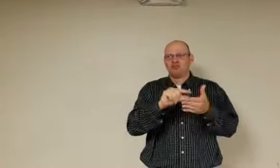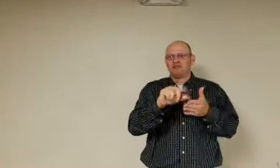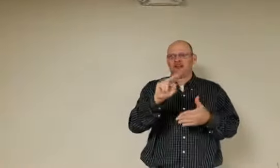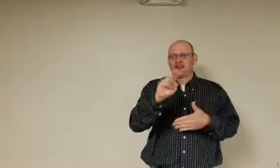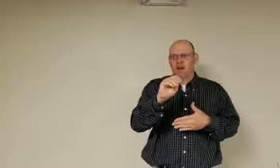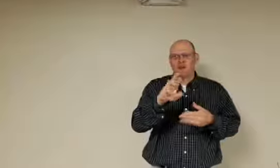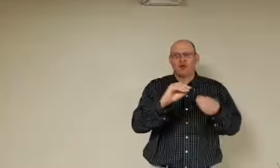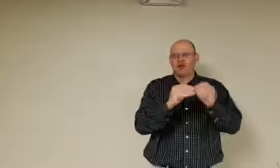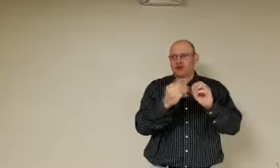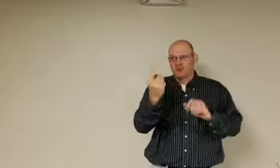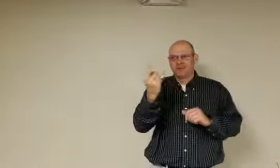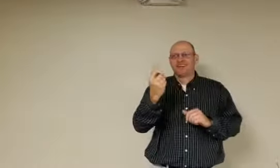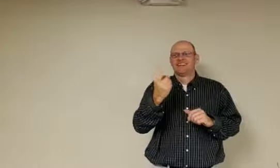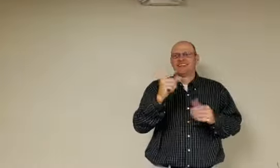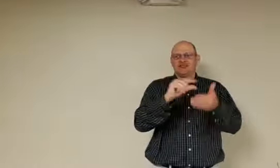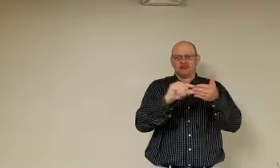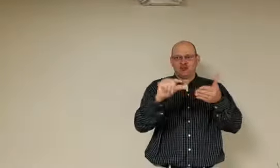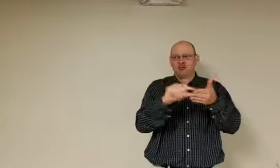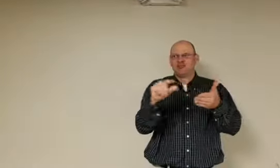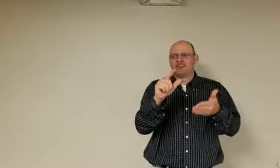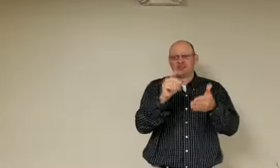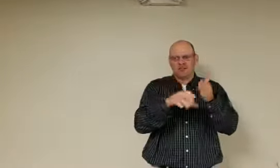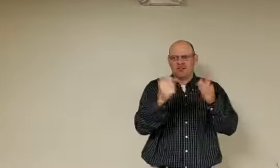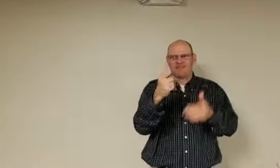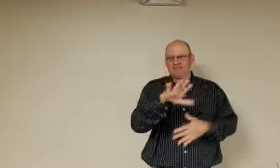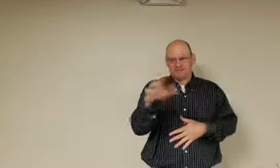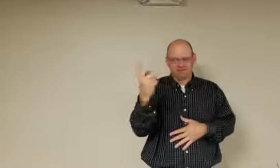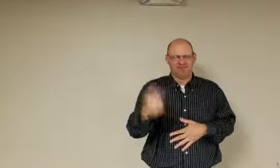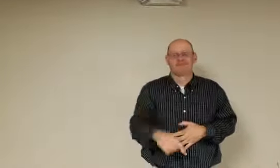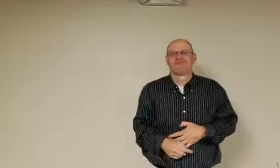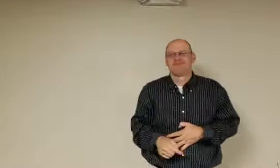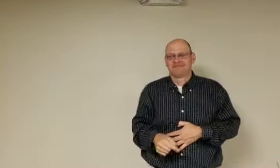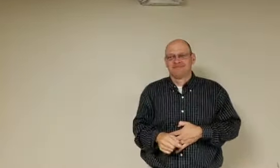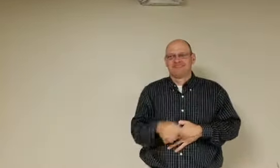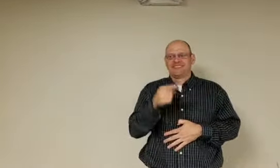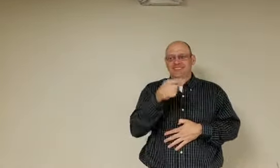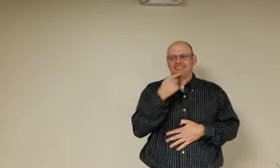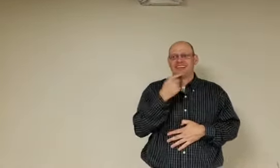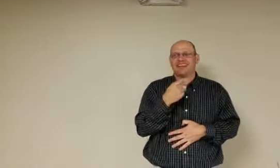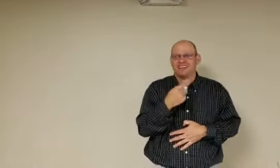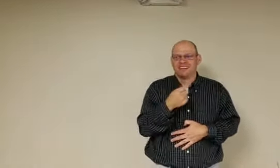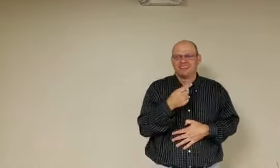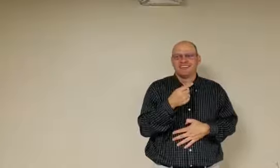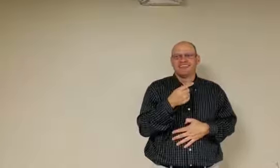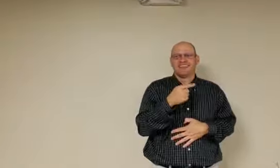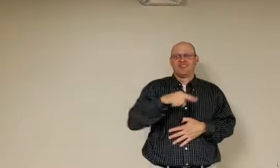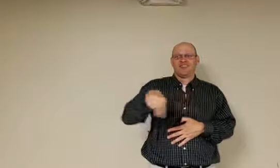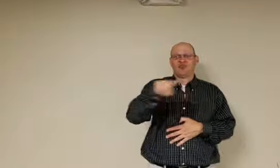Numbers? I think chapter 11 something. But they said those